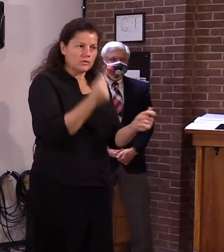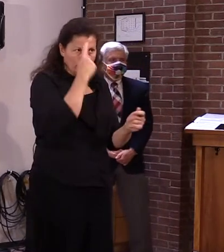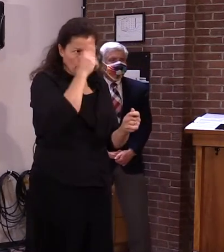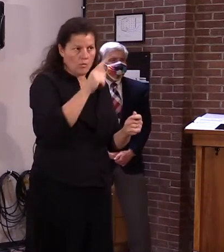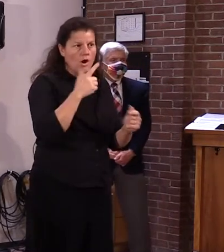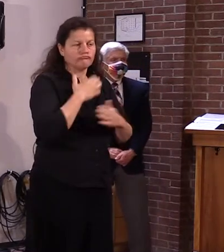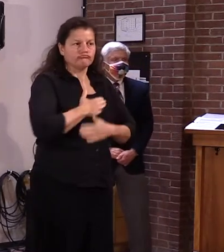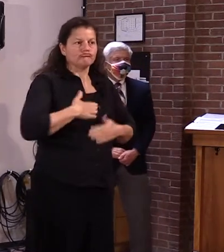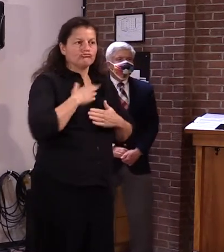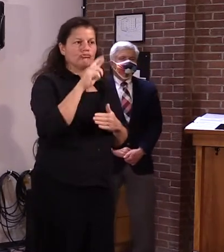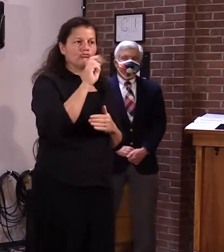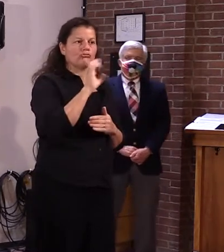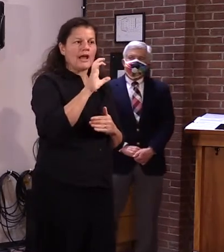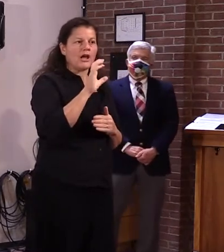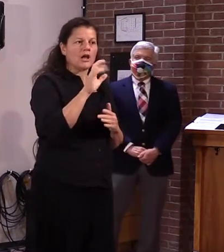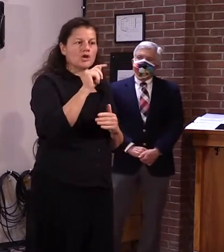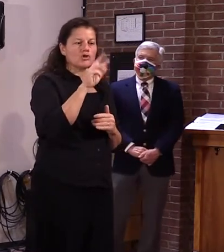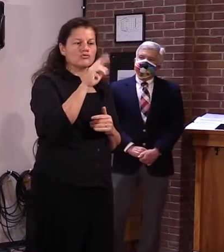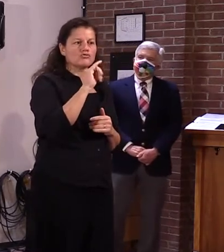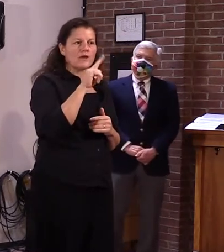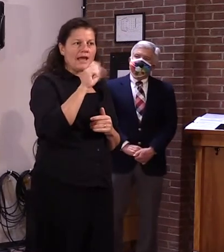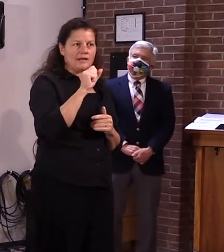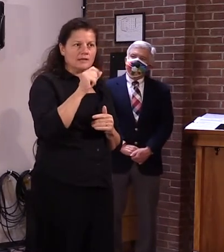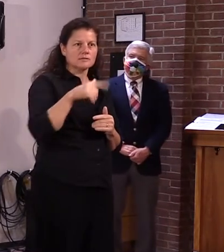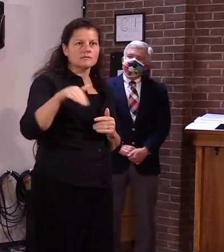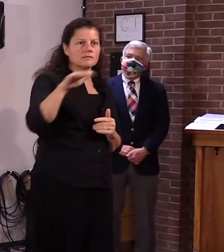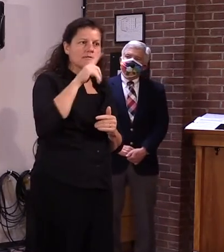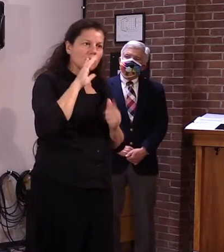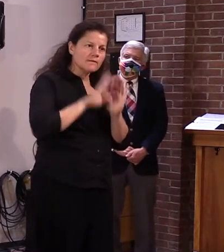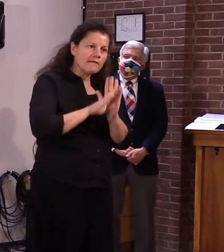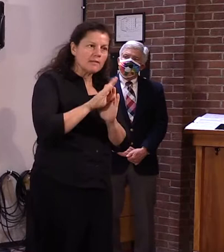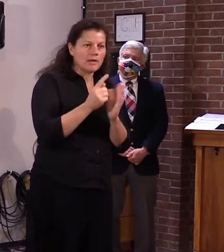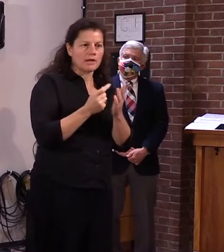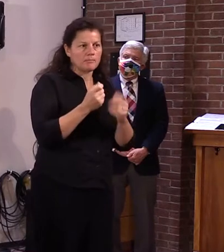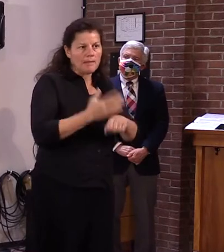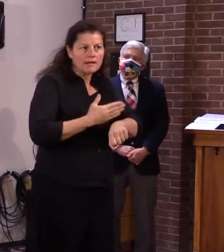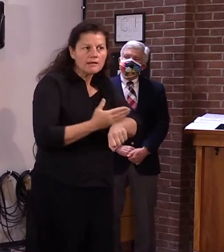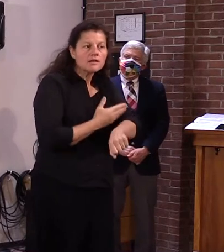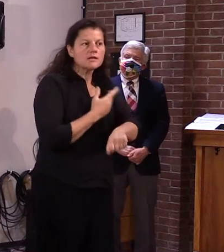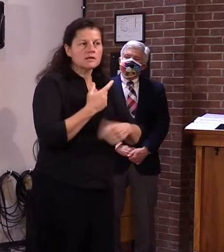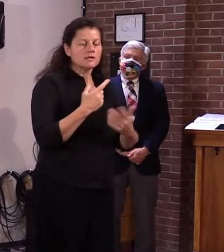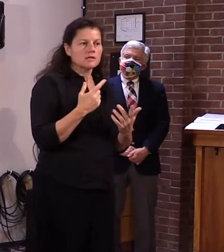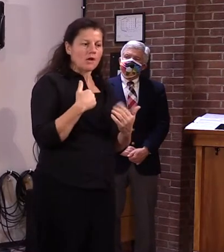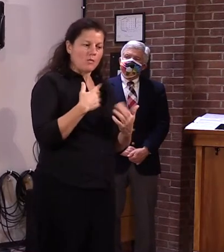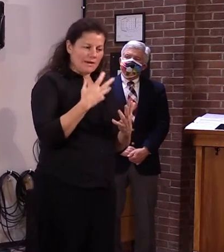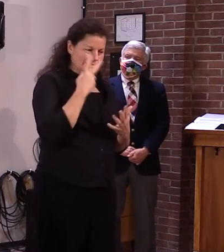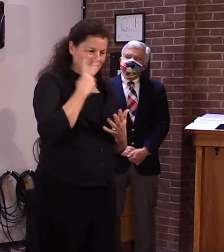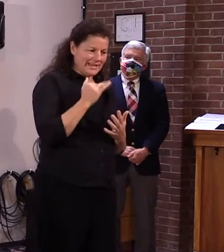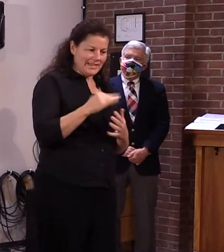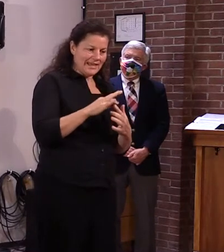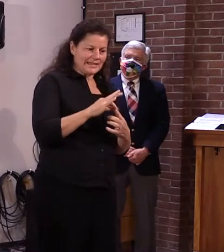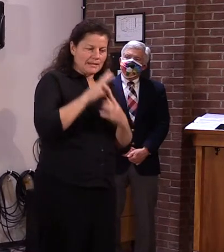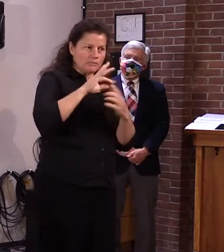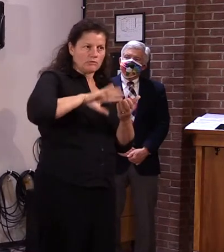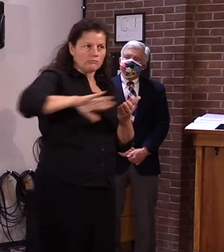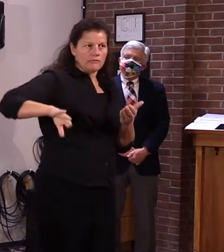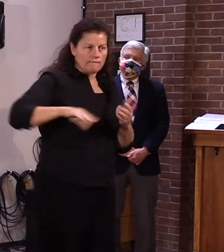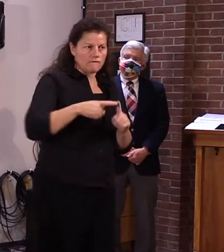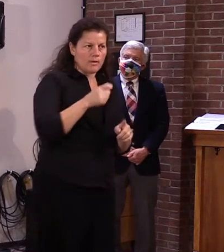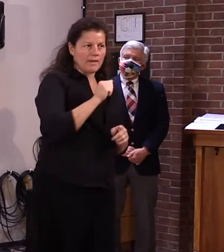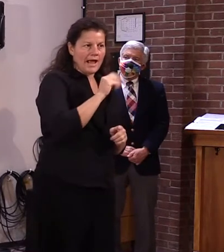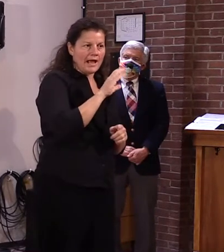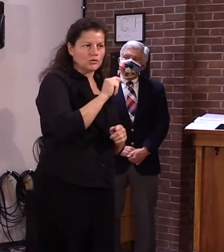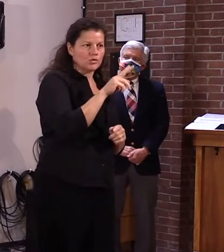trails for review under Act 250, an exemption to that.